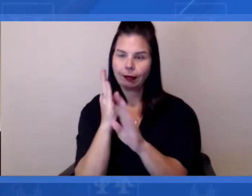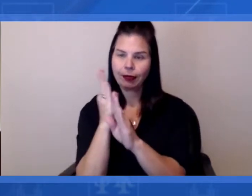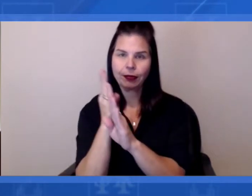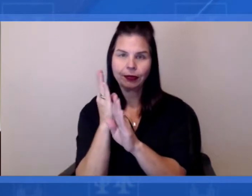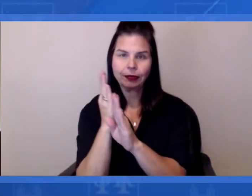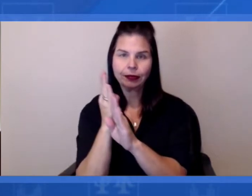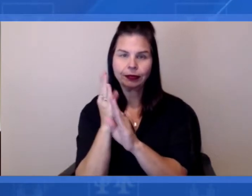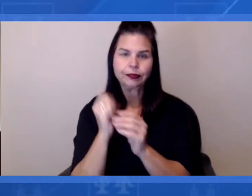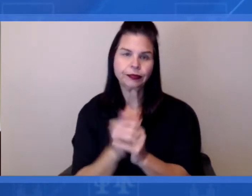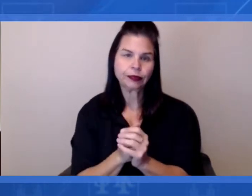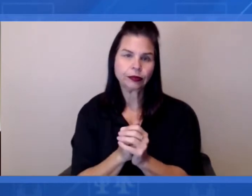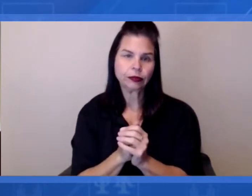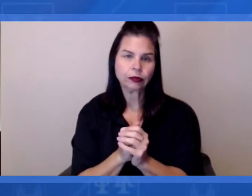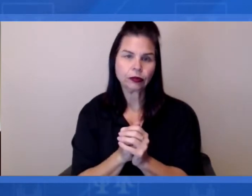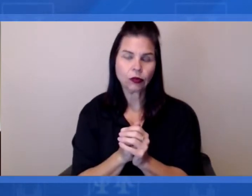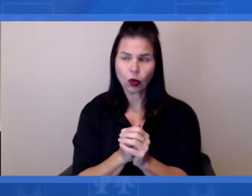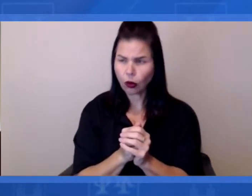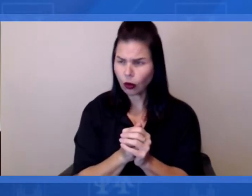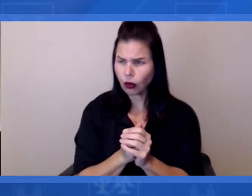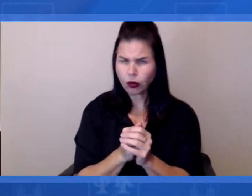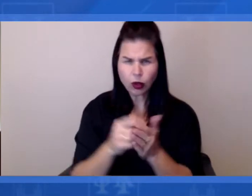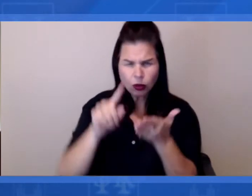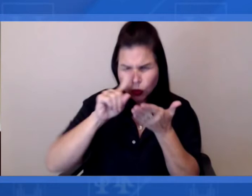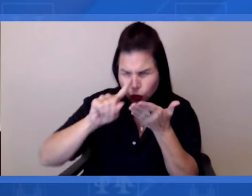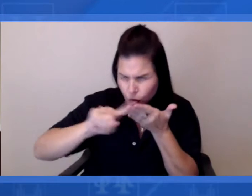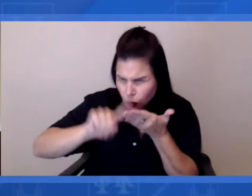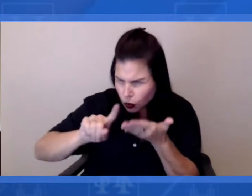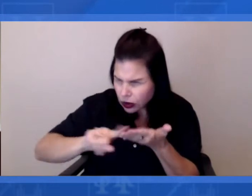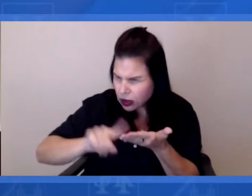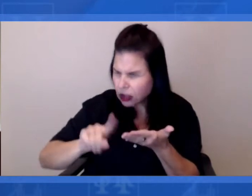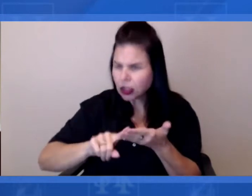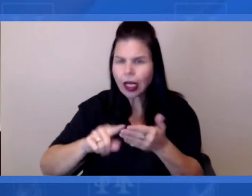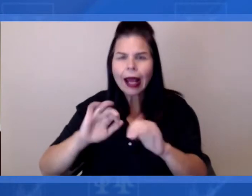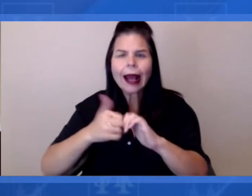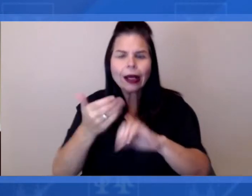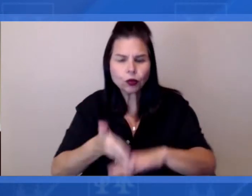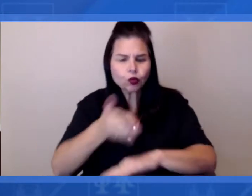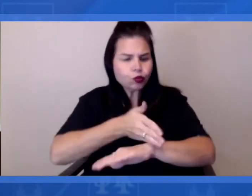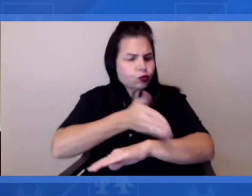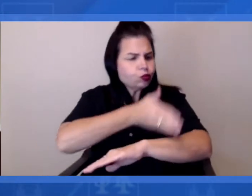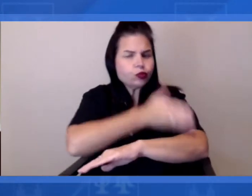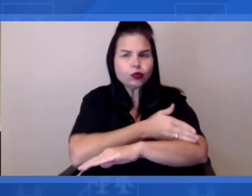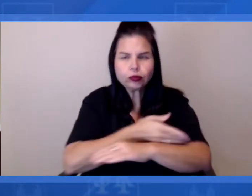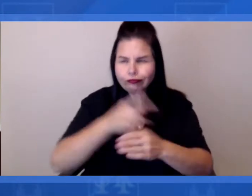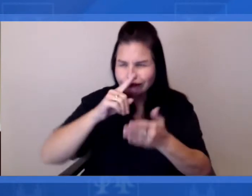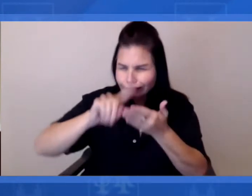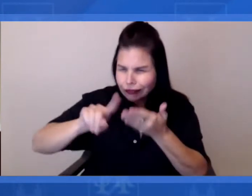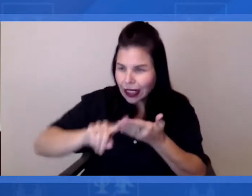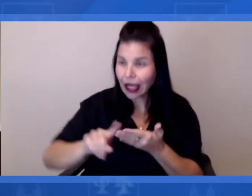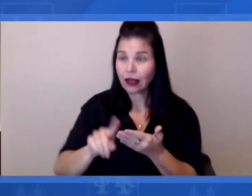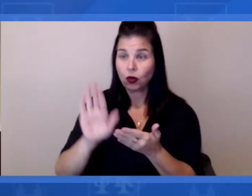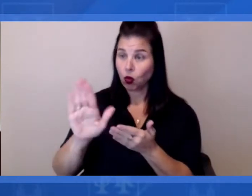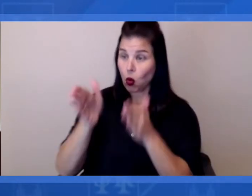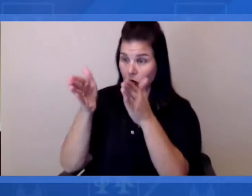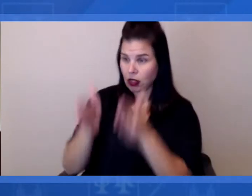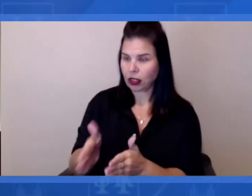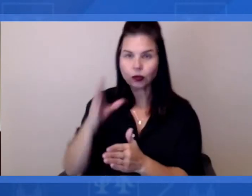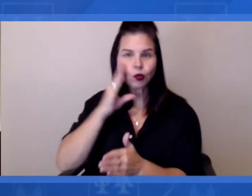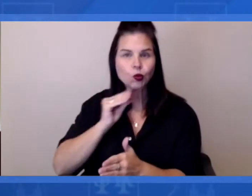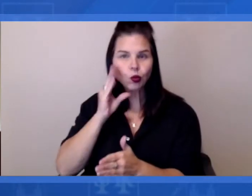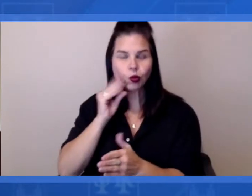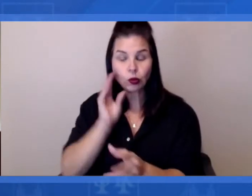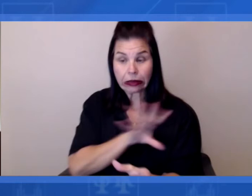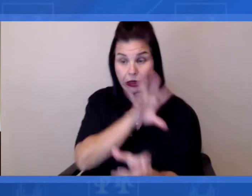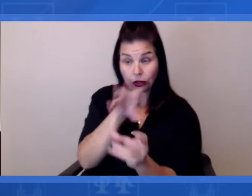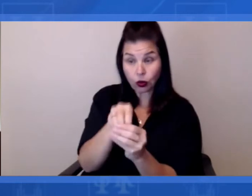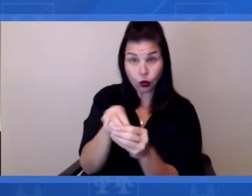We continue to look for ways to improve accessibility and overall customer experience,